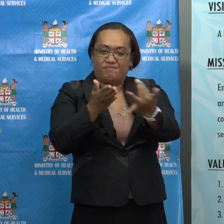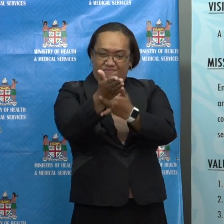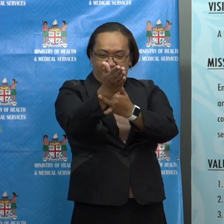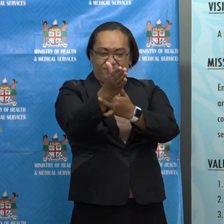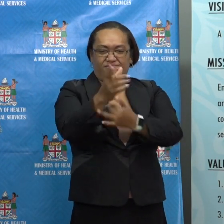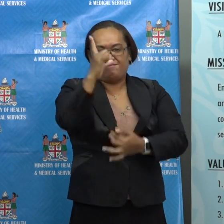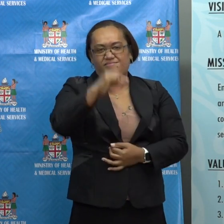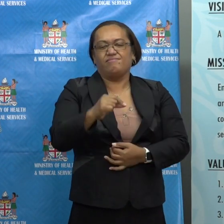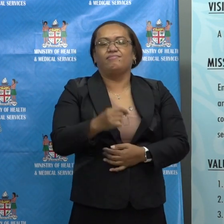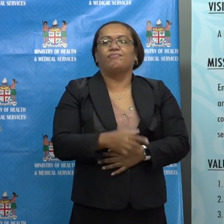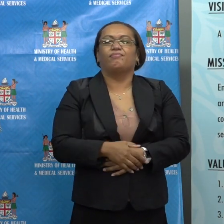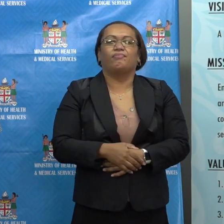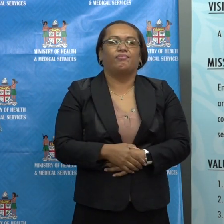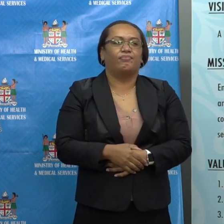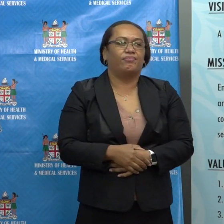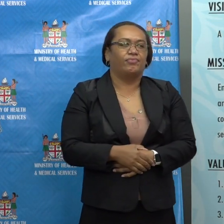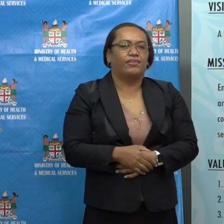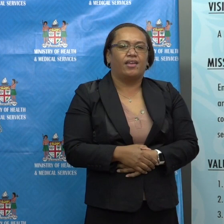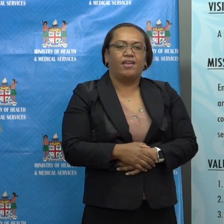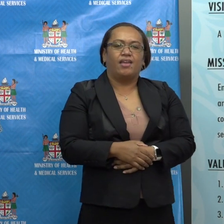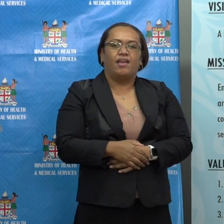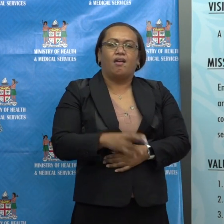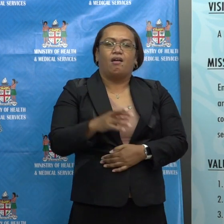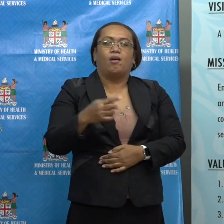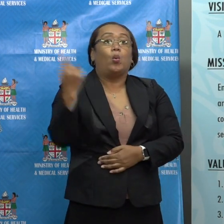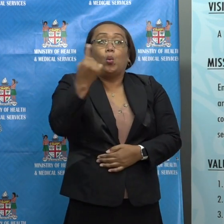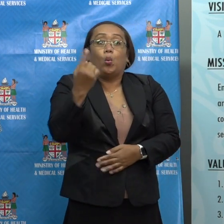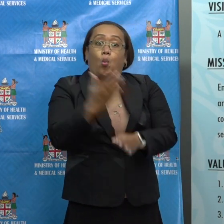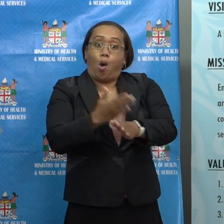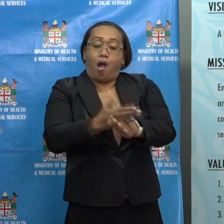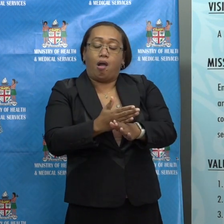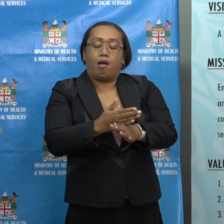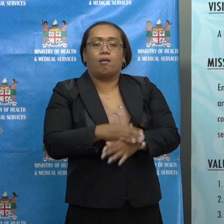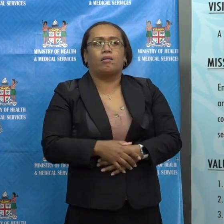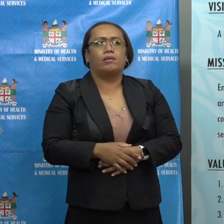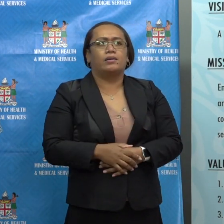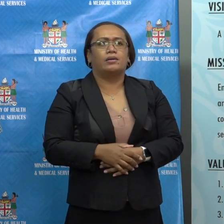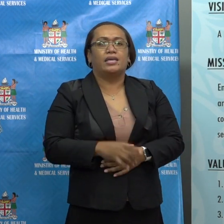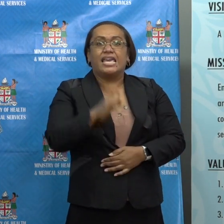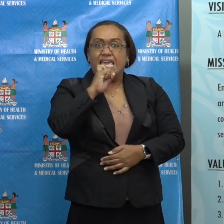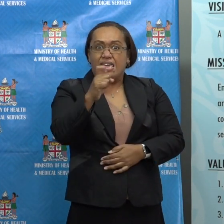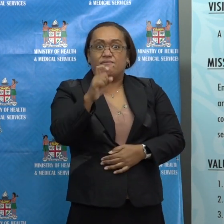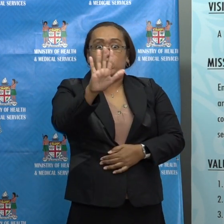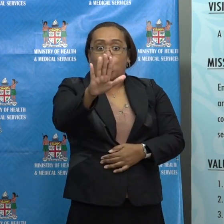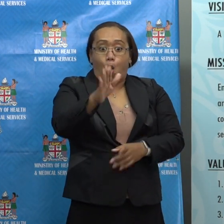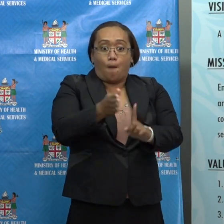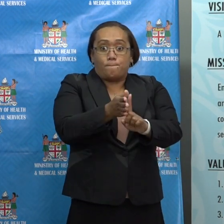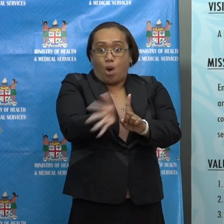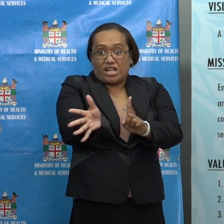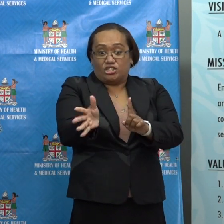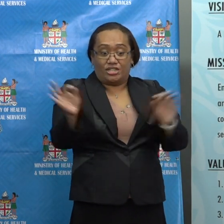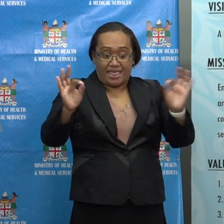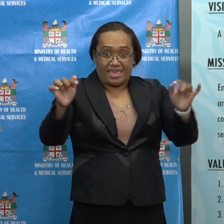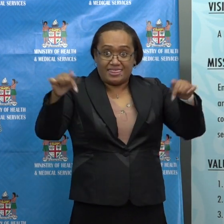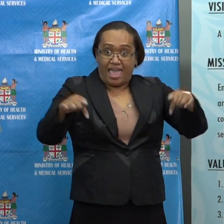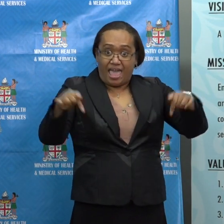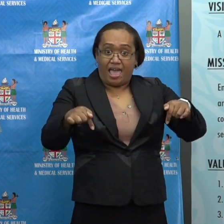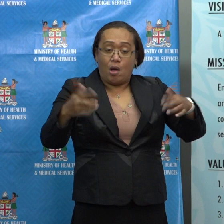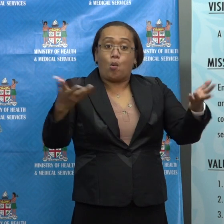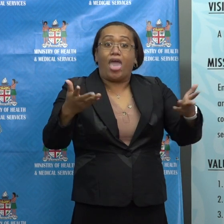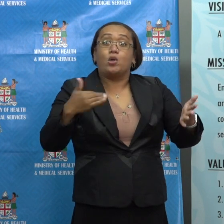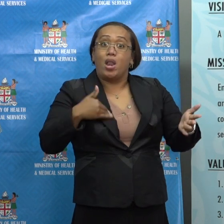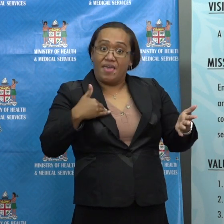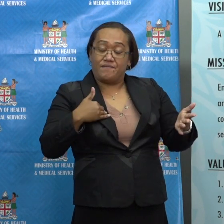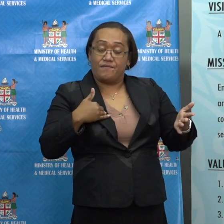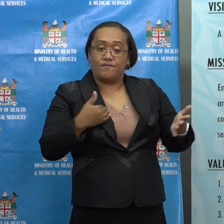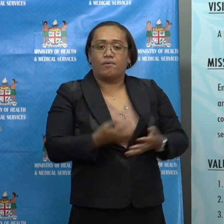responses. For employees, if there is no branch of your company which you can report